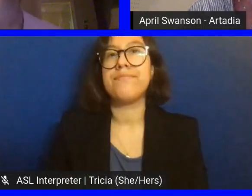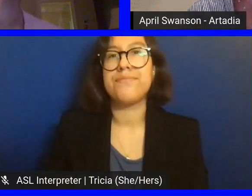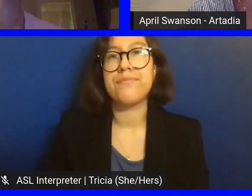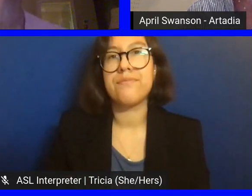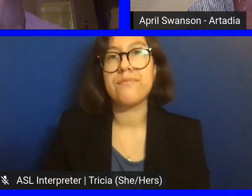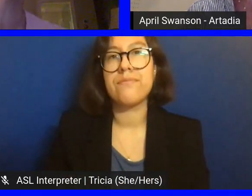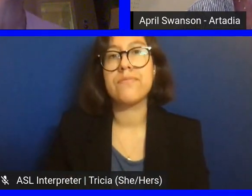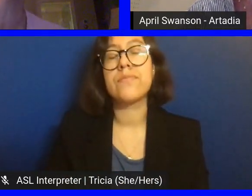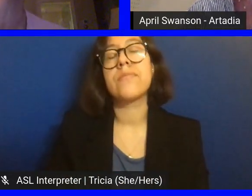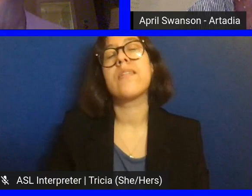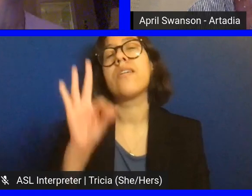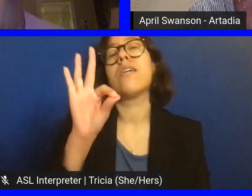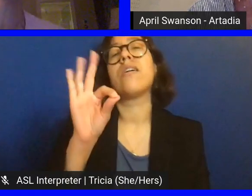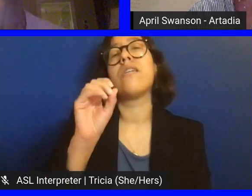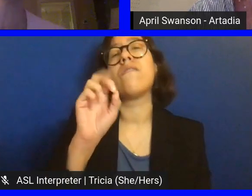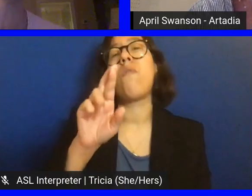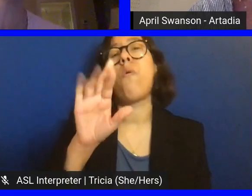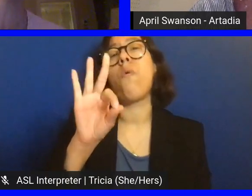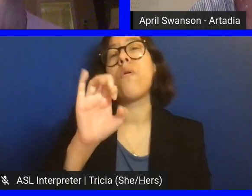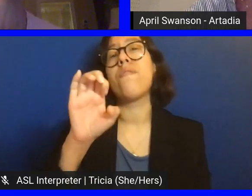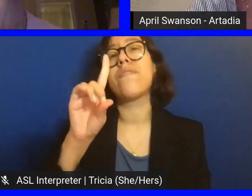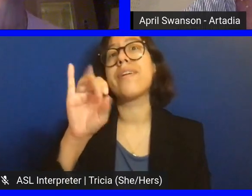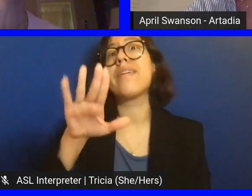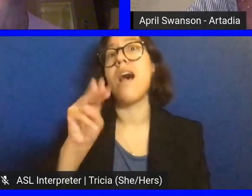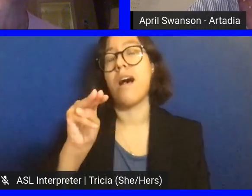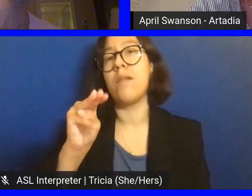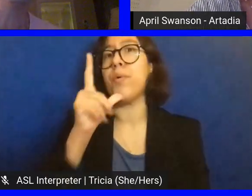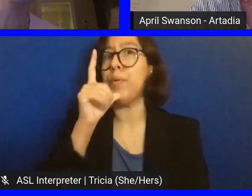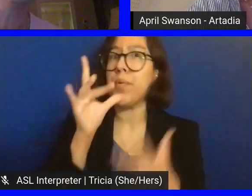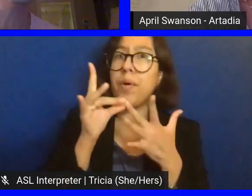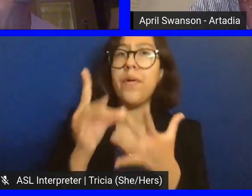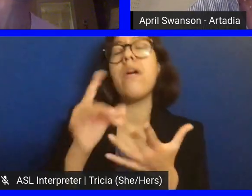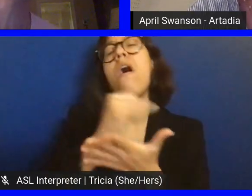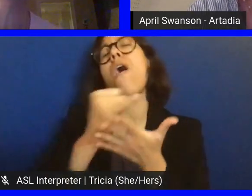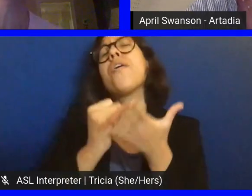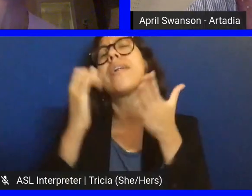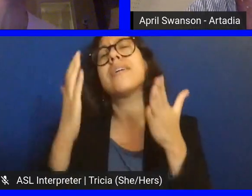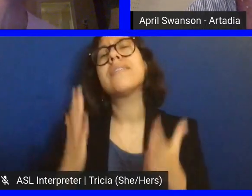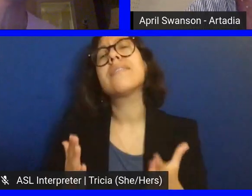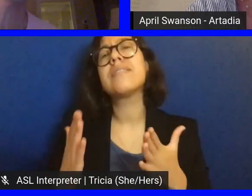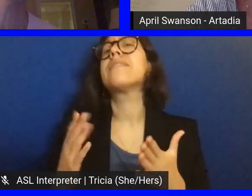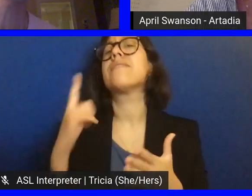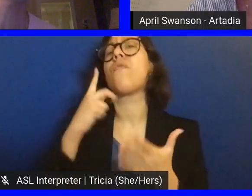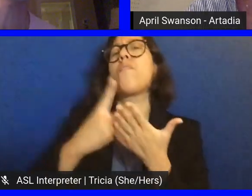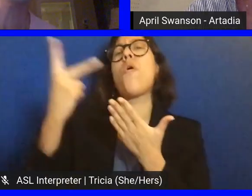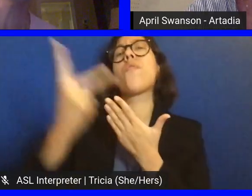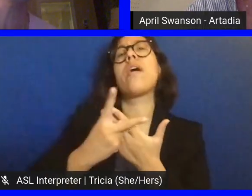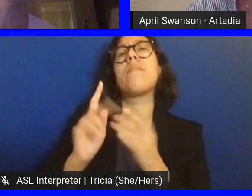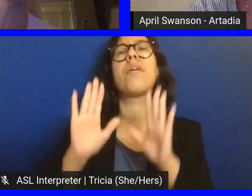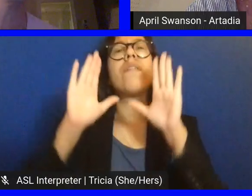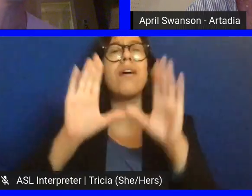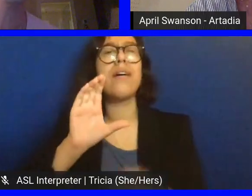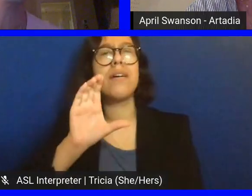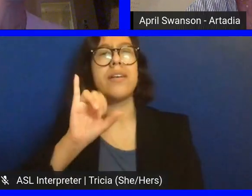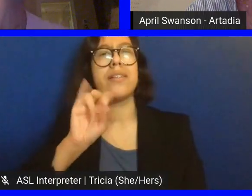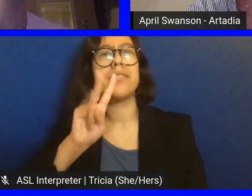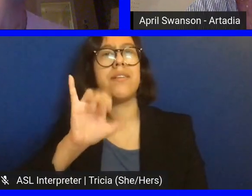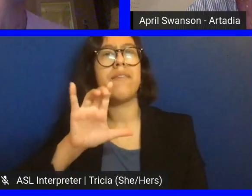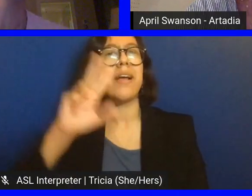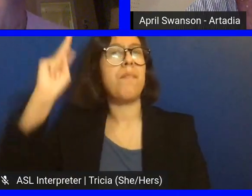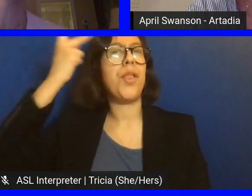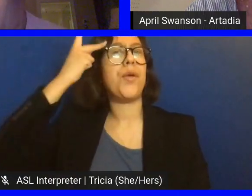Four Freedoms is an artist-led initiative to create greater civic and political engagement.